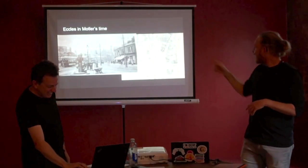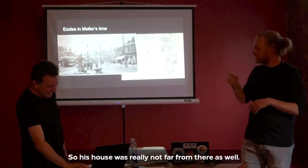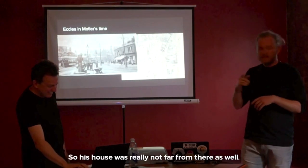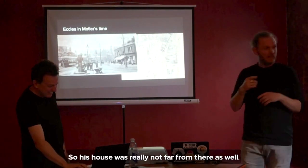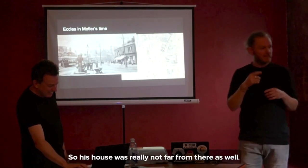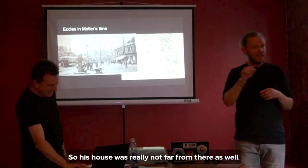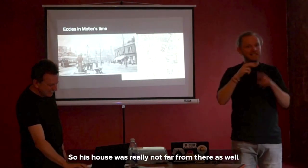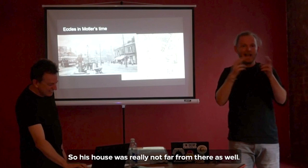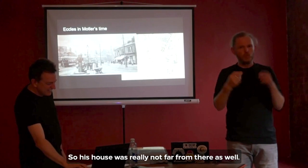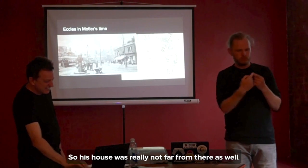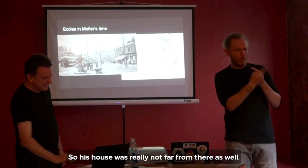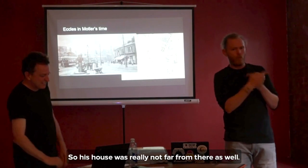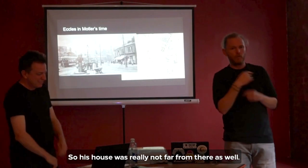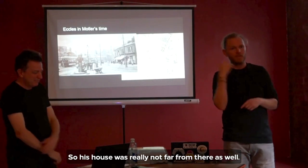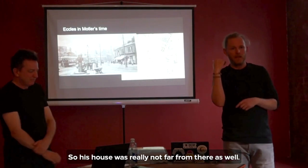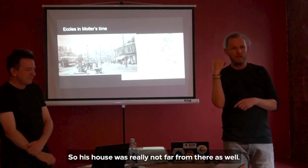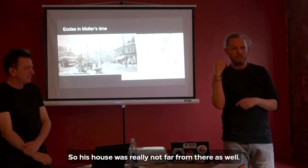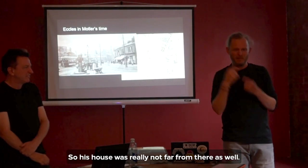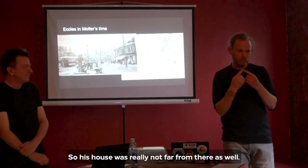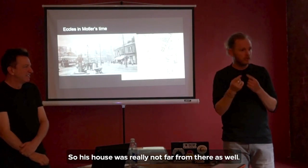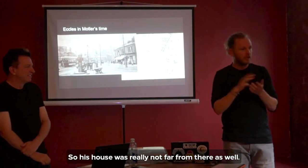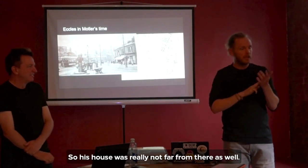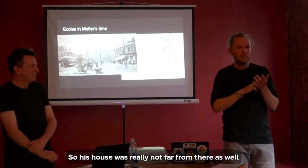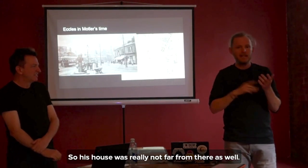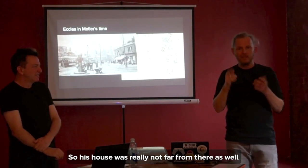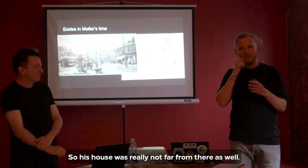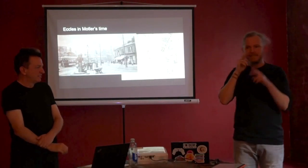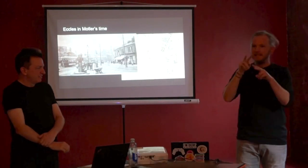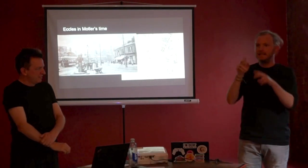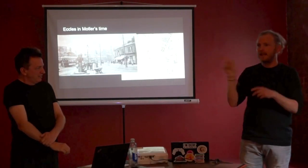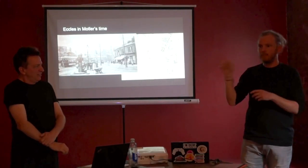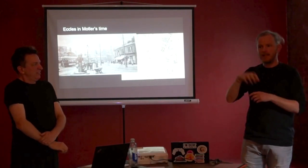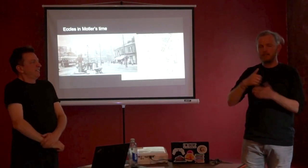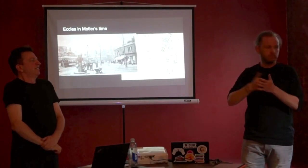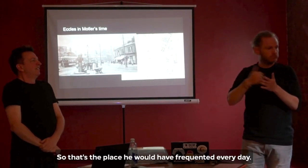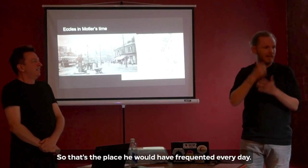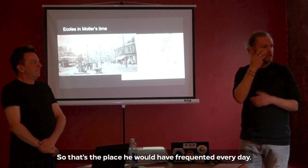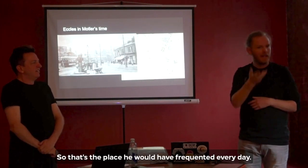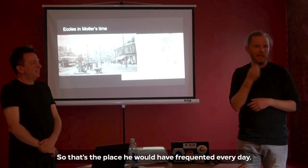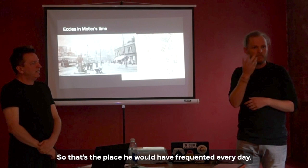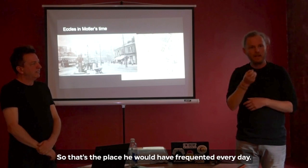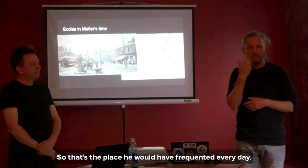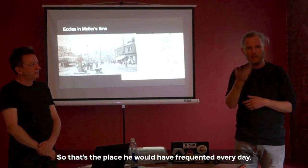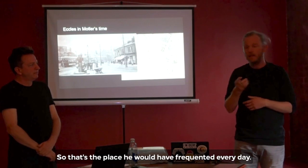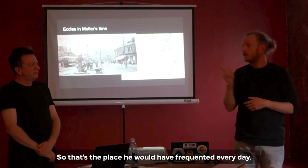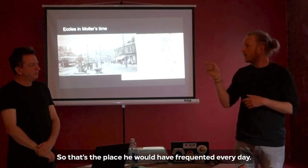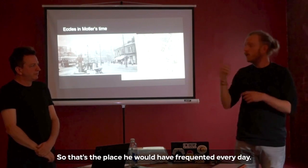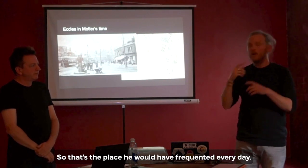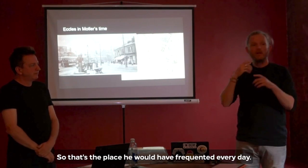group. So his house was really not far from there as well. So that's the place he would have frequented every